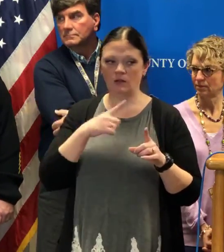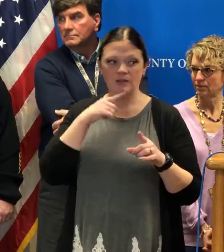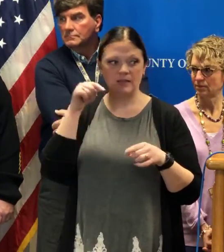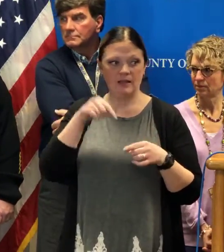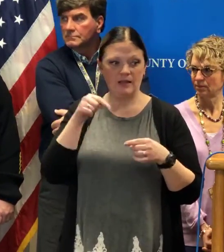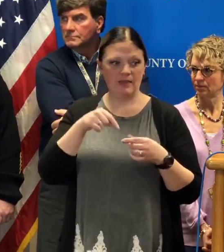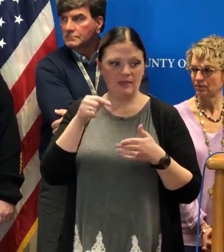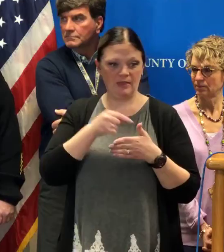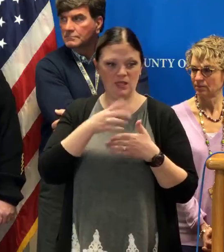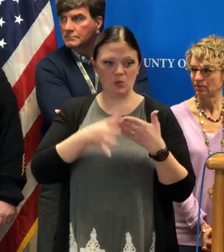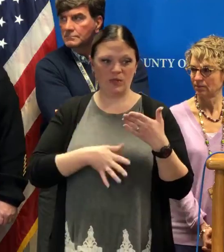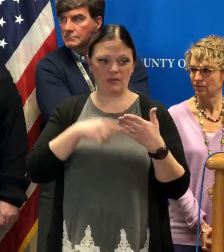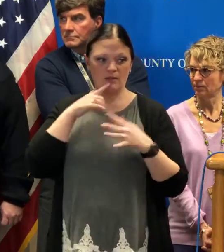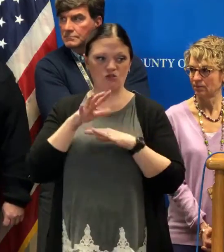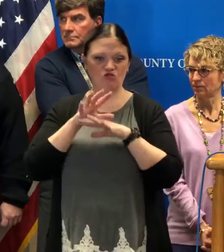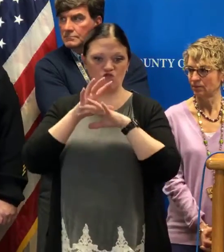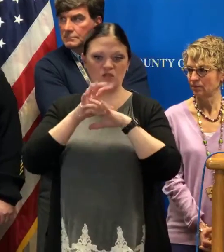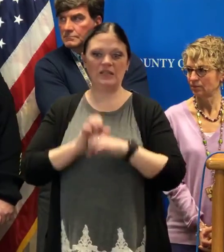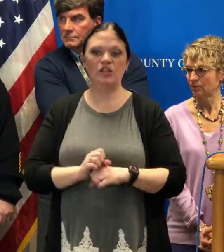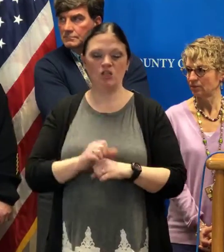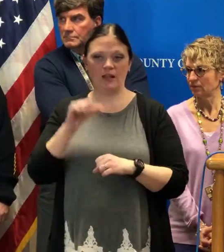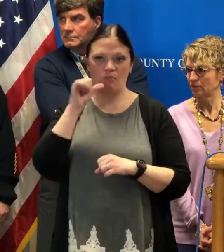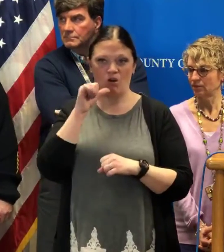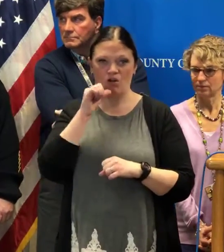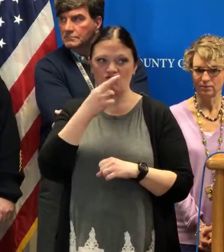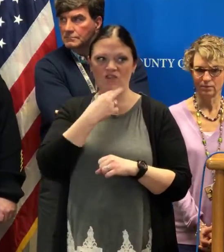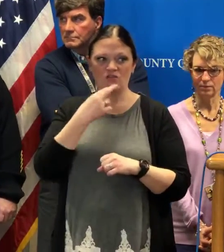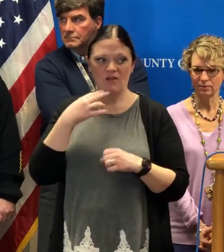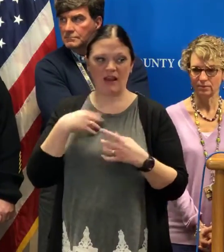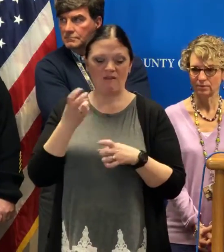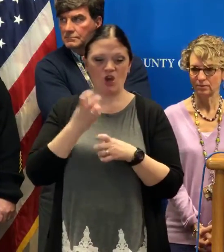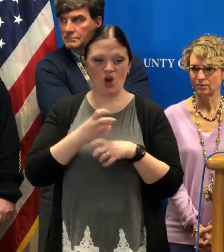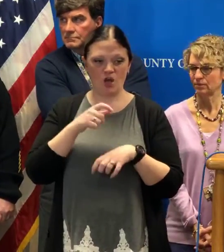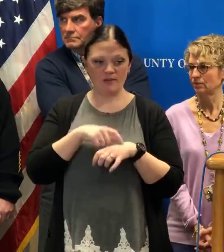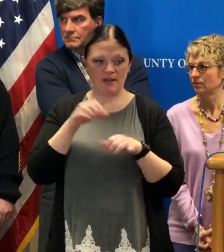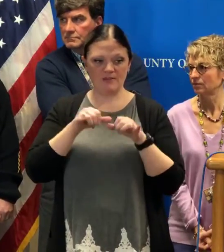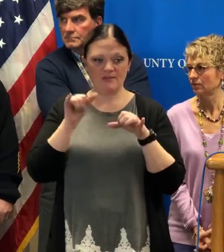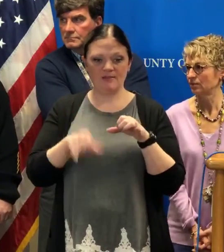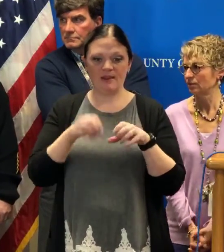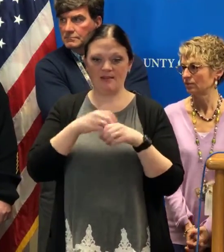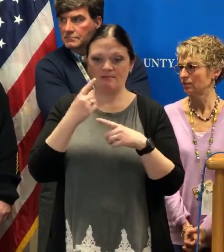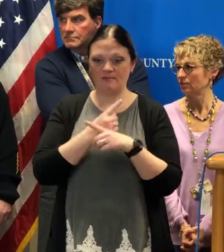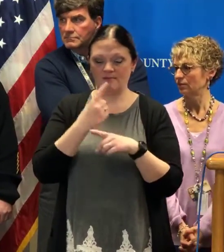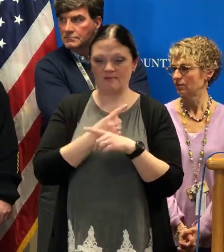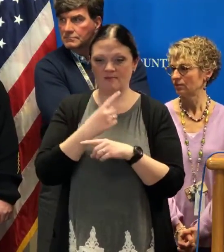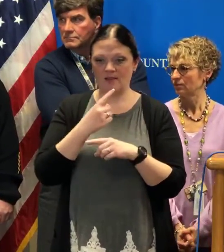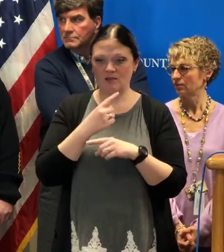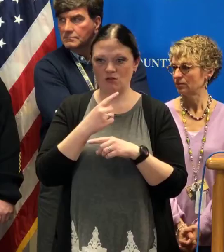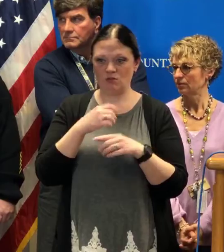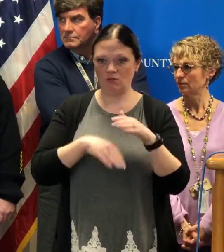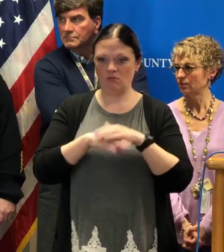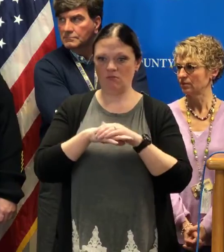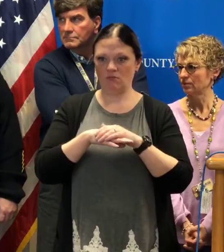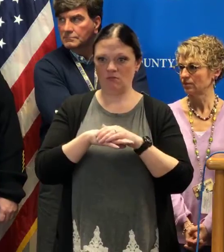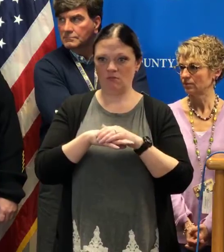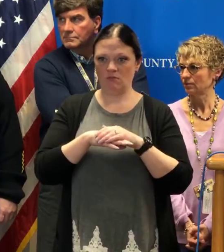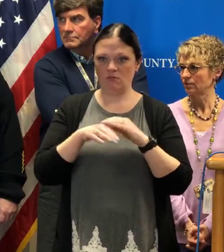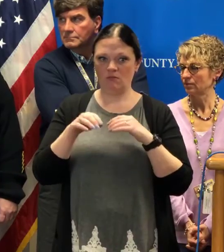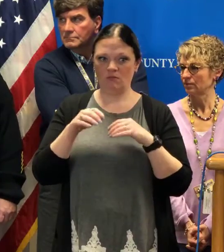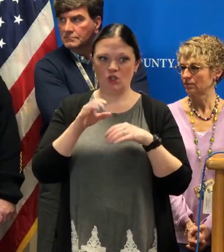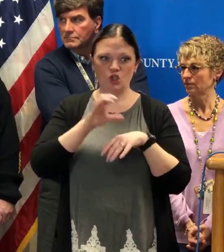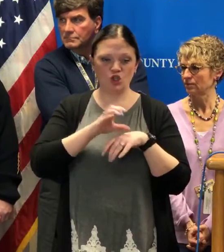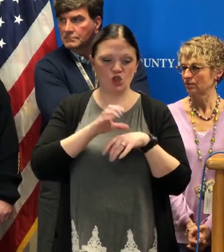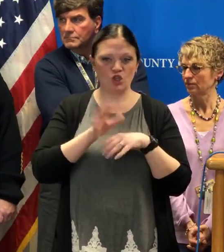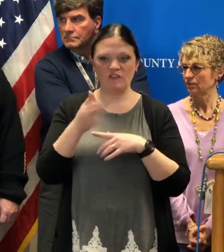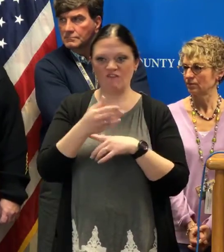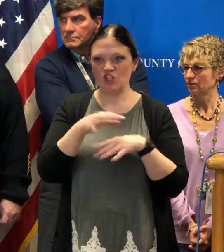this weekend is traditionally these bars and restaurants have a hard time staying in their regular capacity. And not to mention church fish fries and stuff like